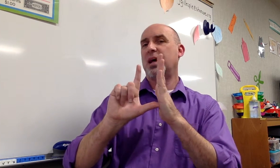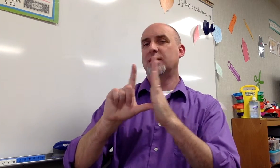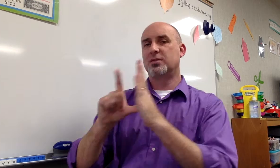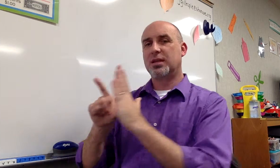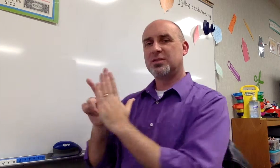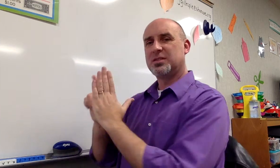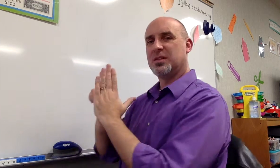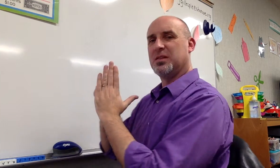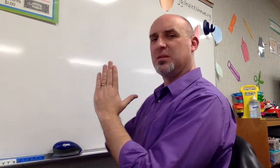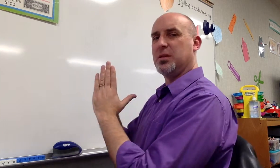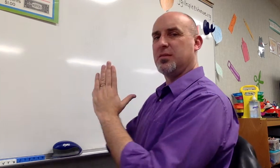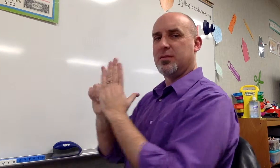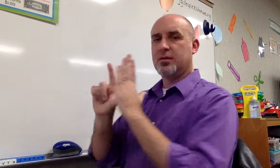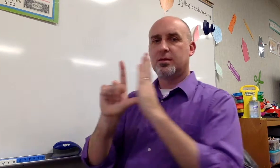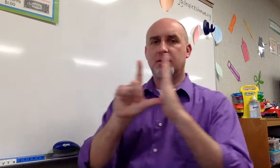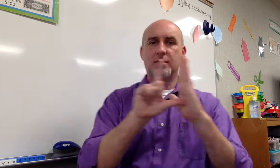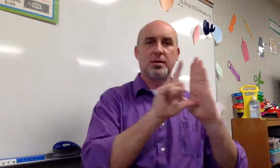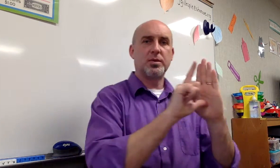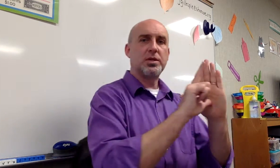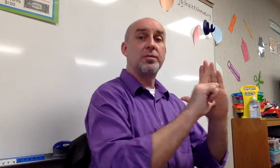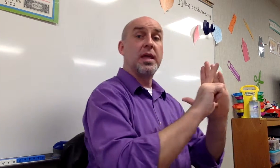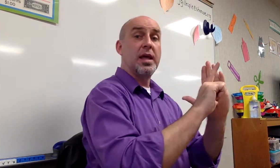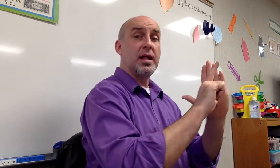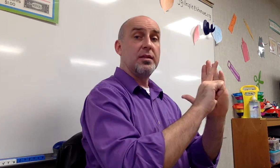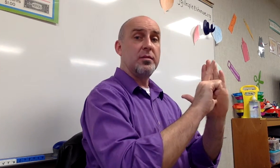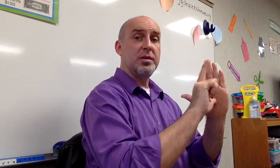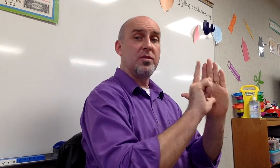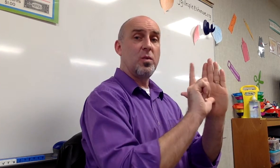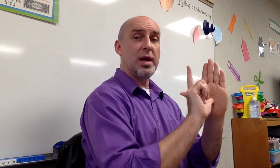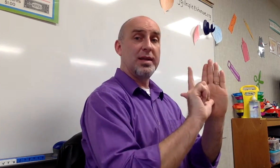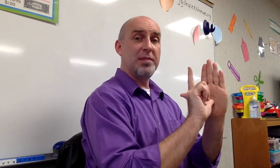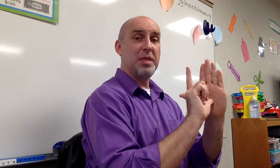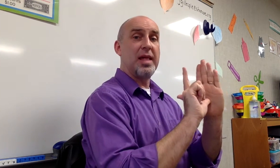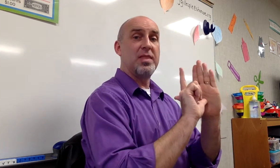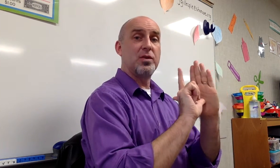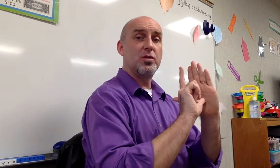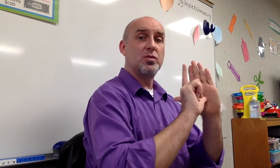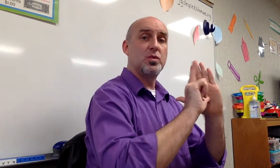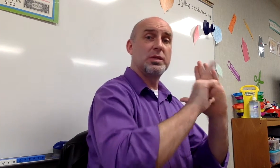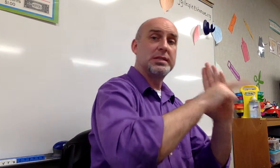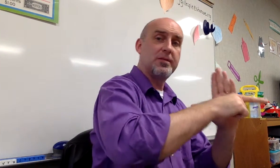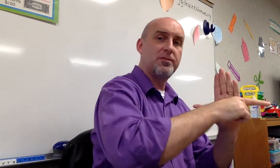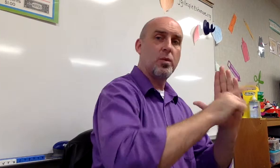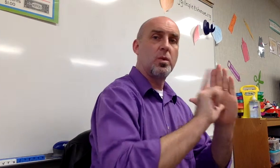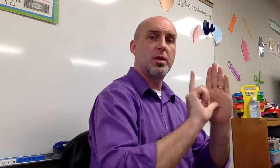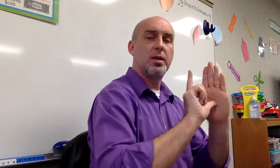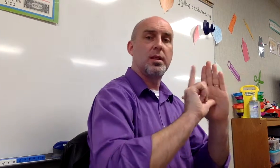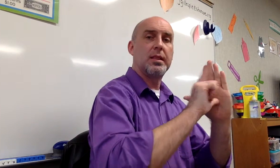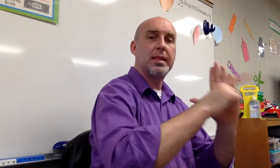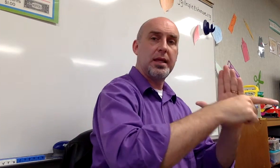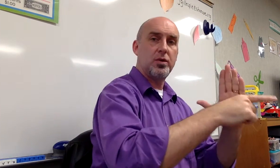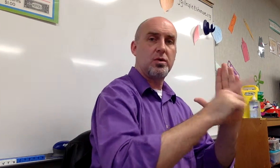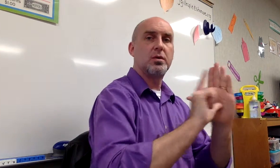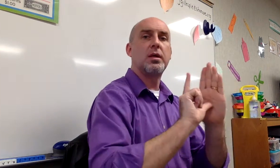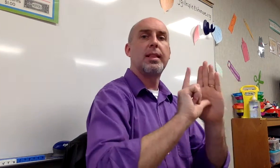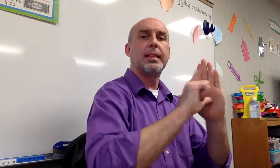There's like just a little bit of, a little bit of a wind up, and then you twist it forward. Later,